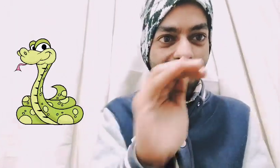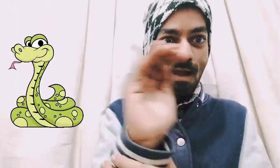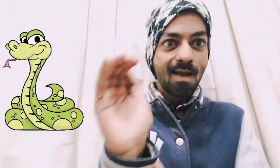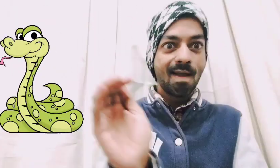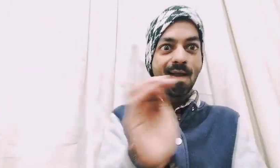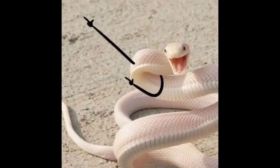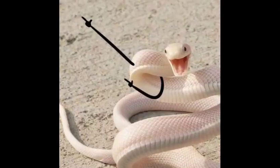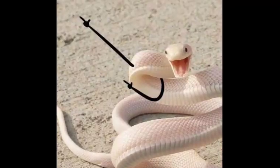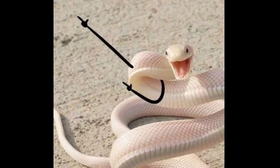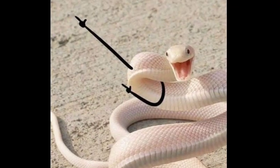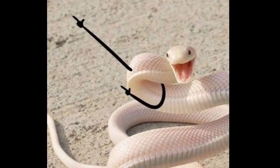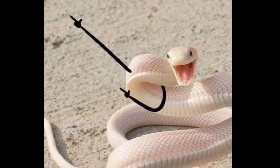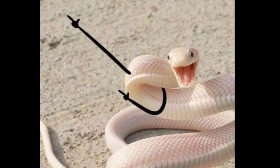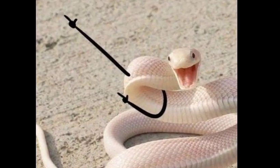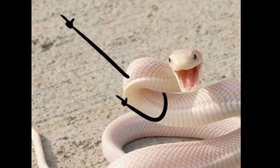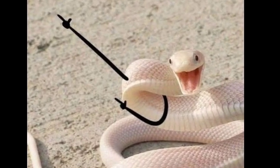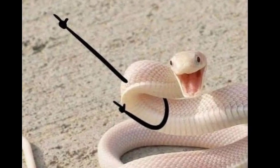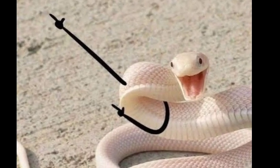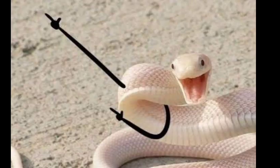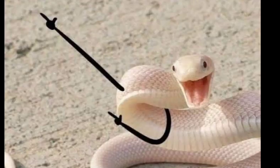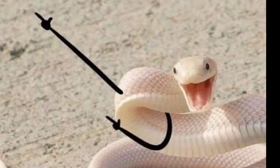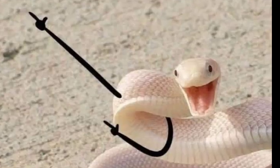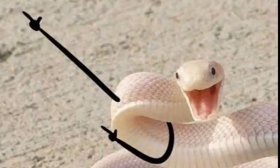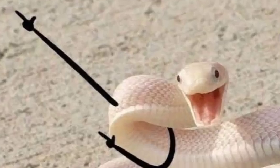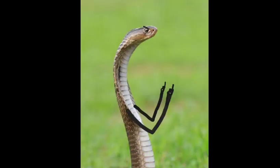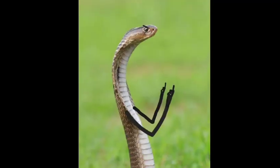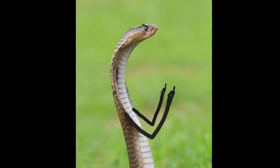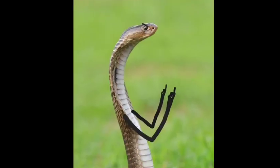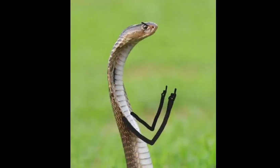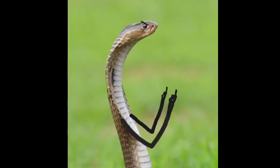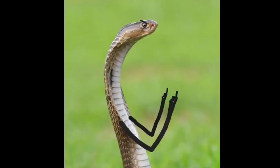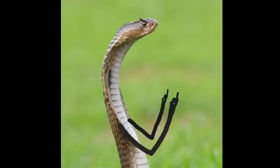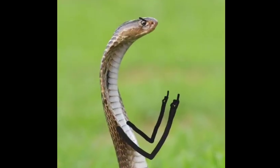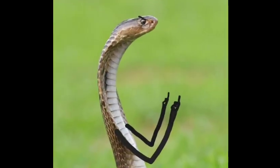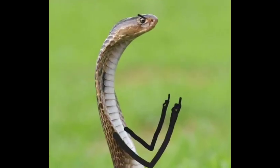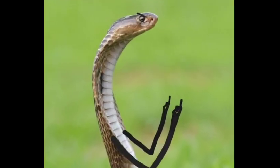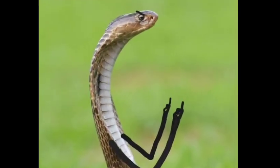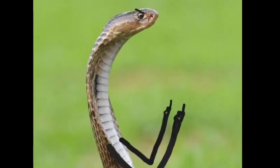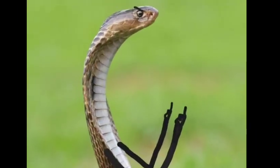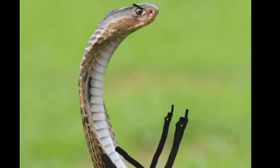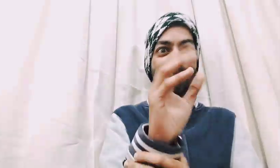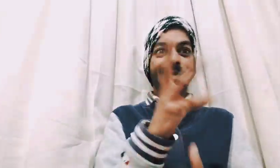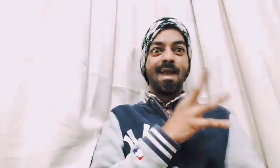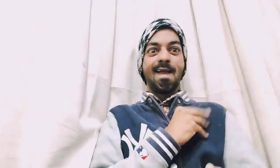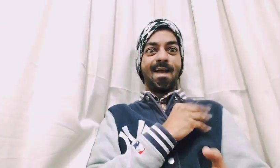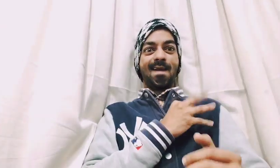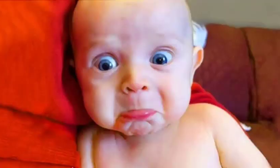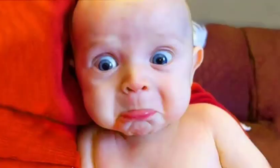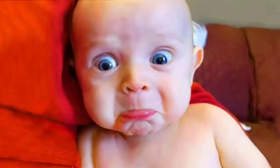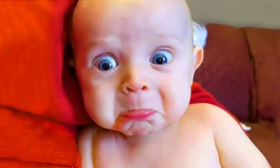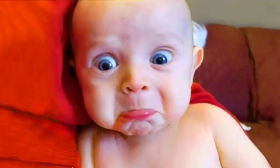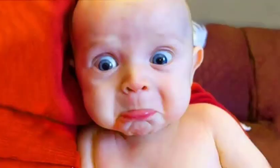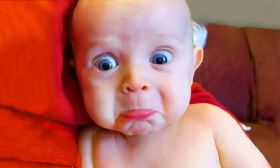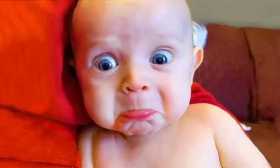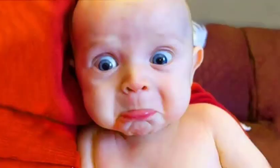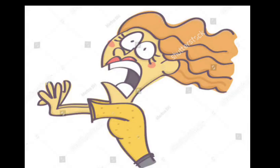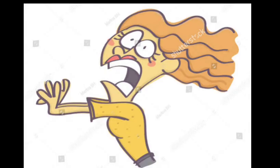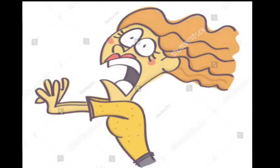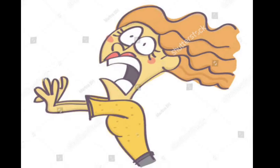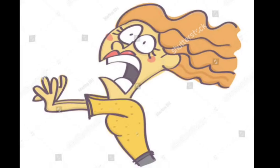Chame so keyo na so, hude phone er manja pokete,